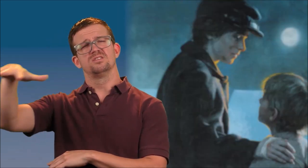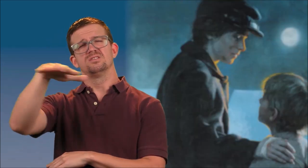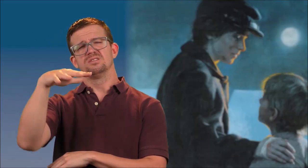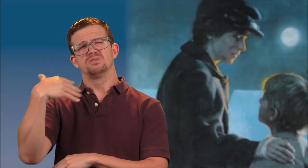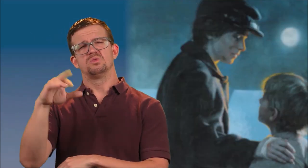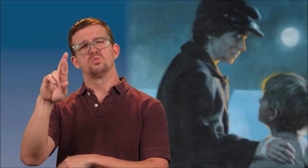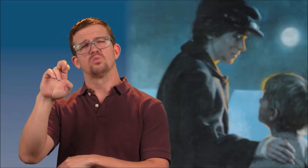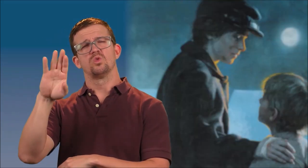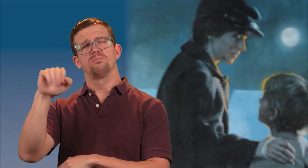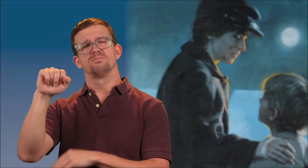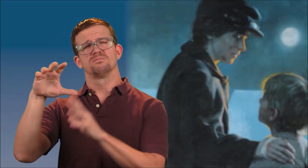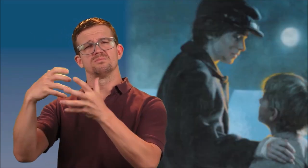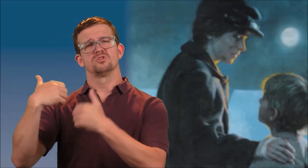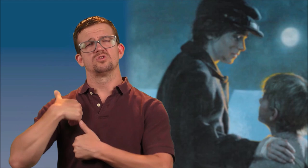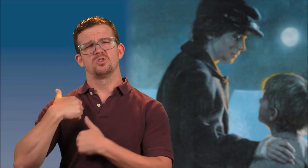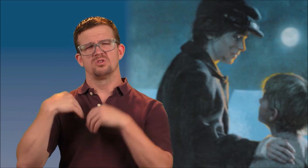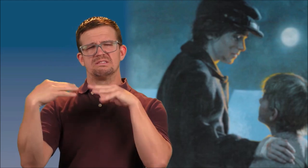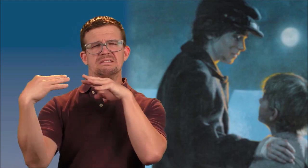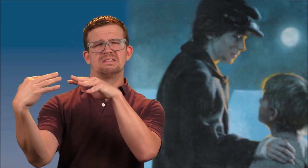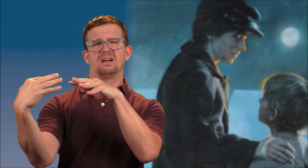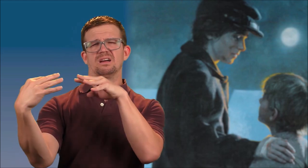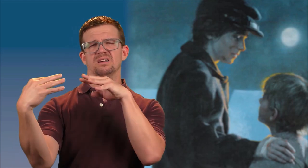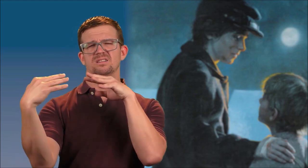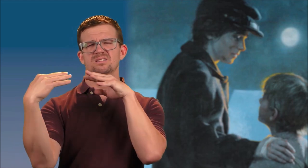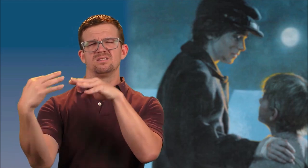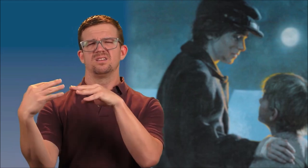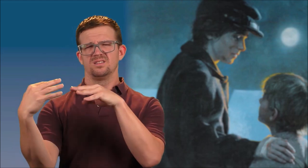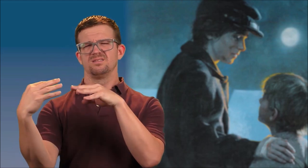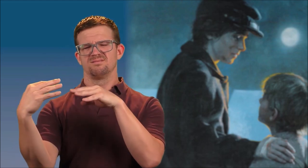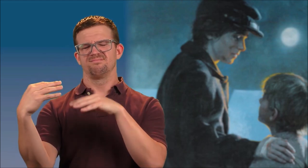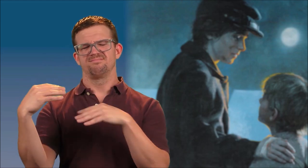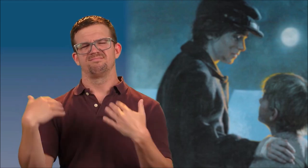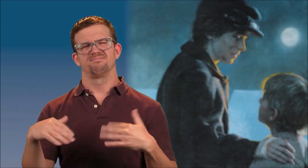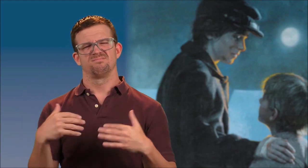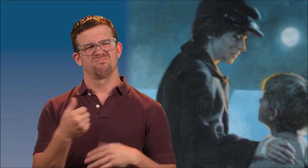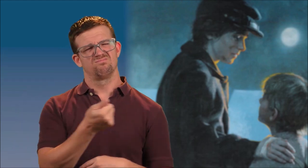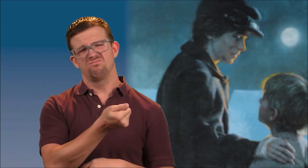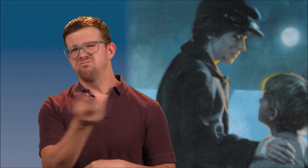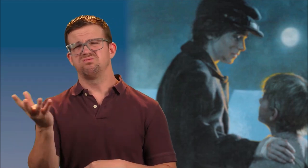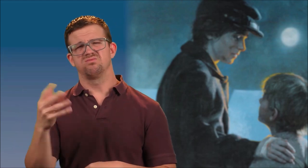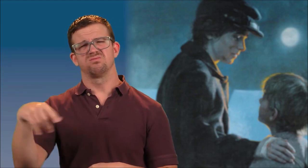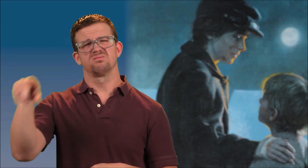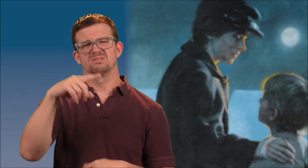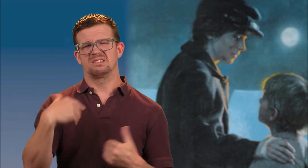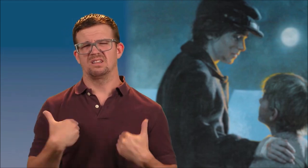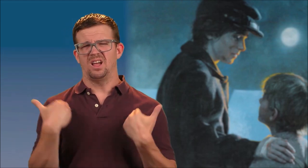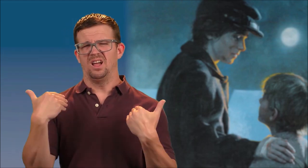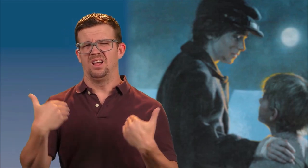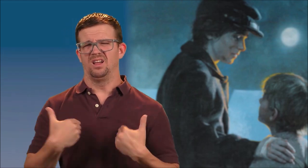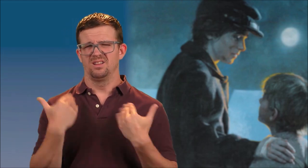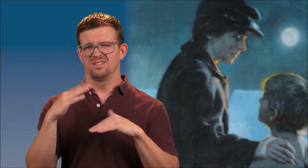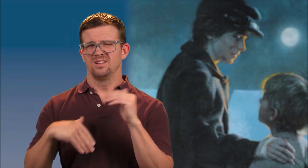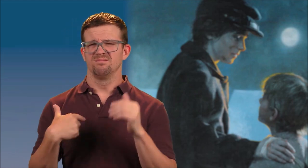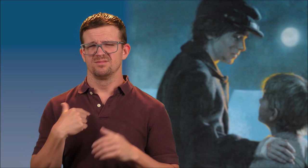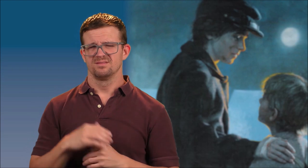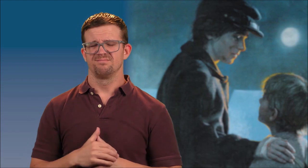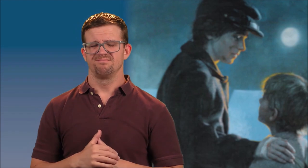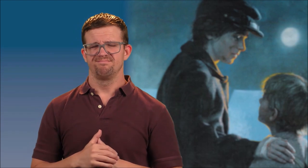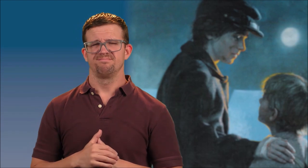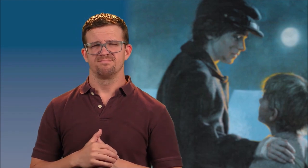We fought the Rebs in the woods today, he said hoarsely. His eyes closed.